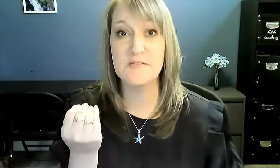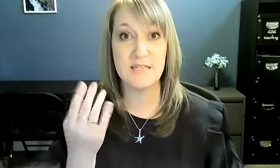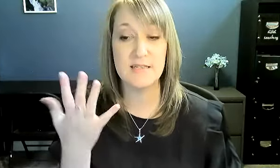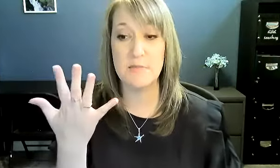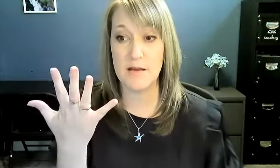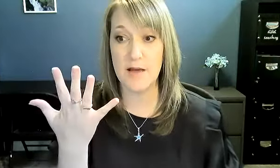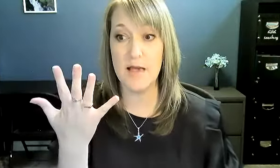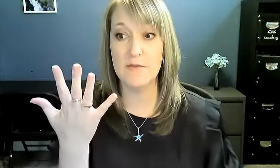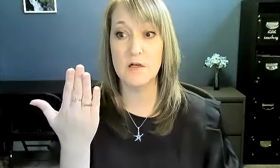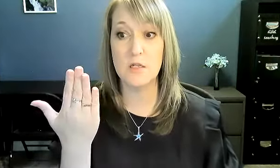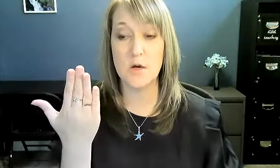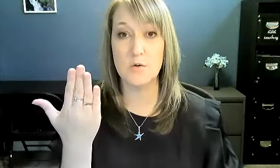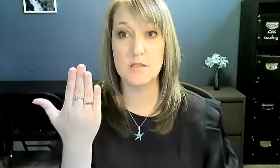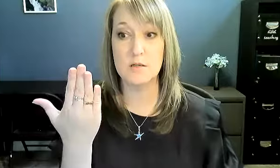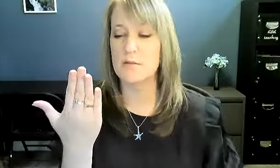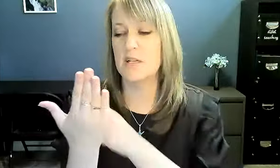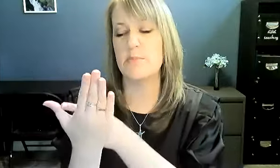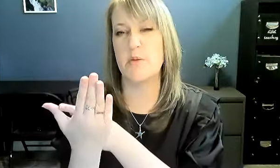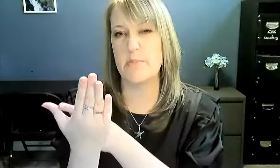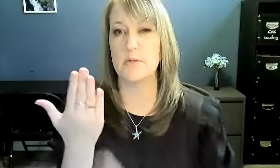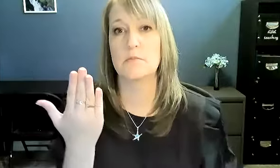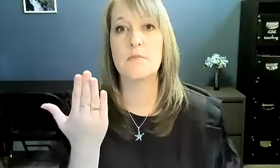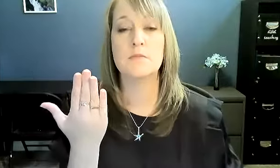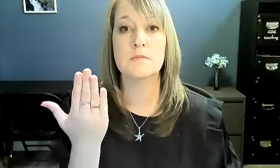15, same thing. 5 closed, but you keep your thumb out.